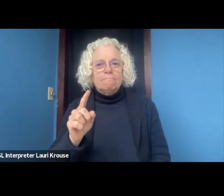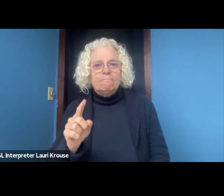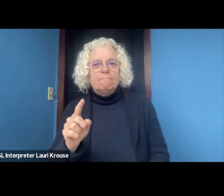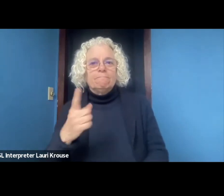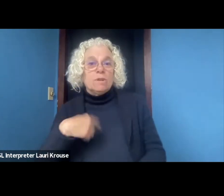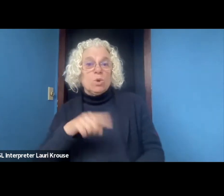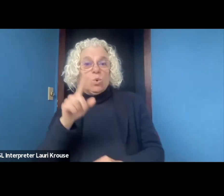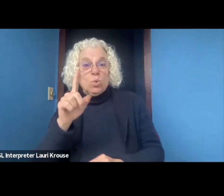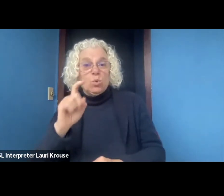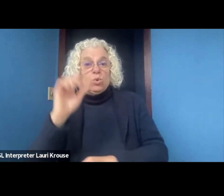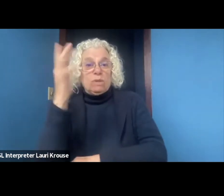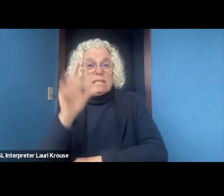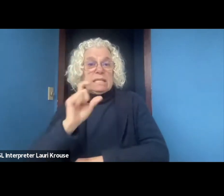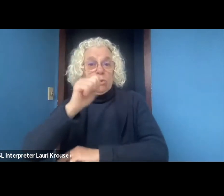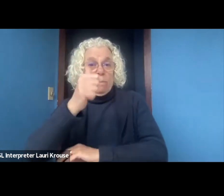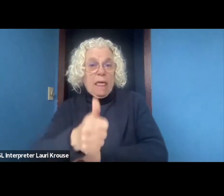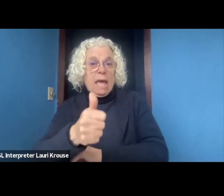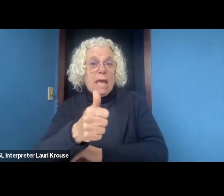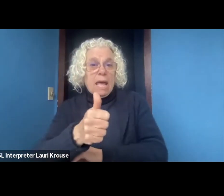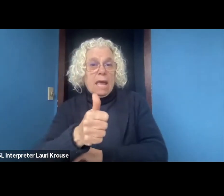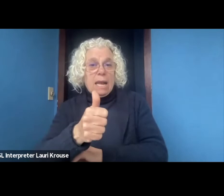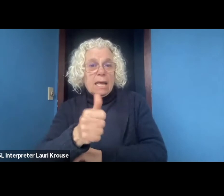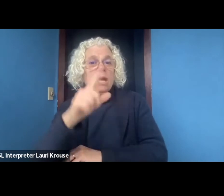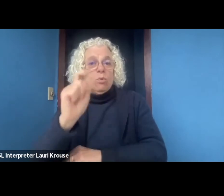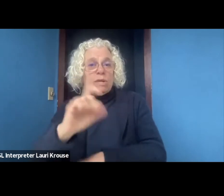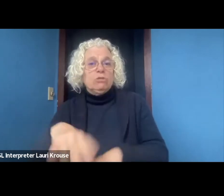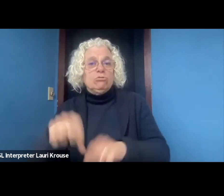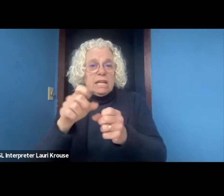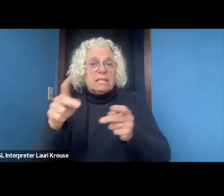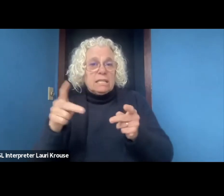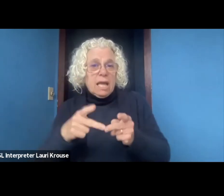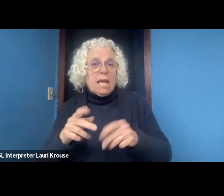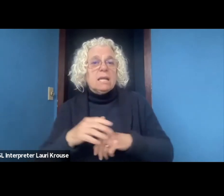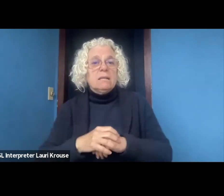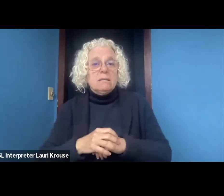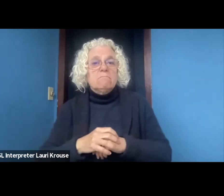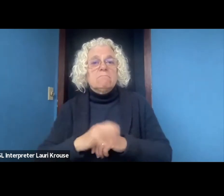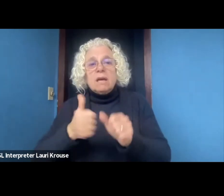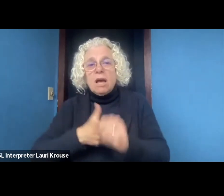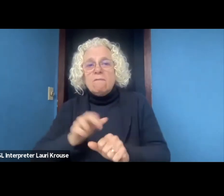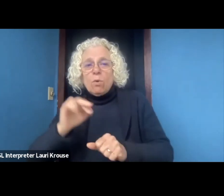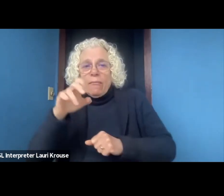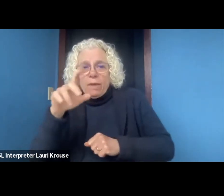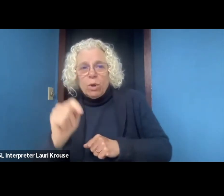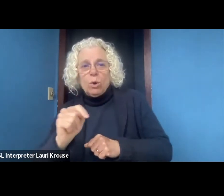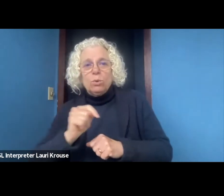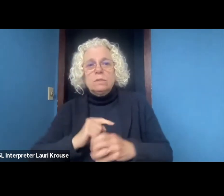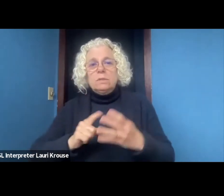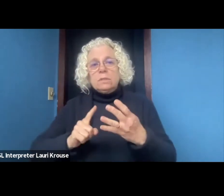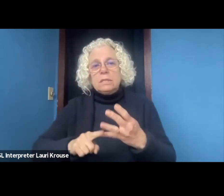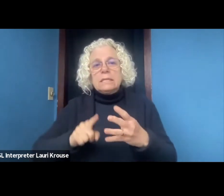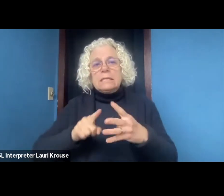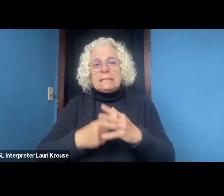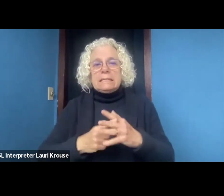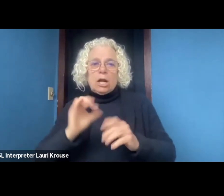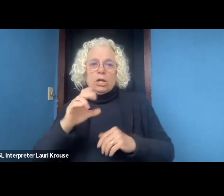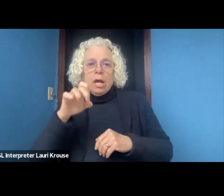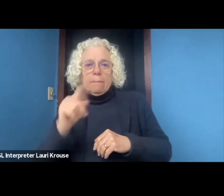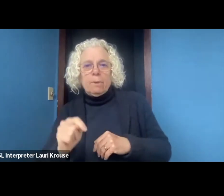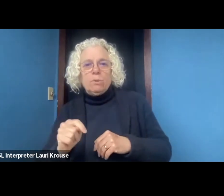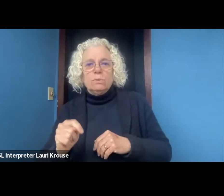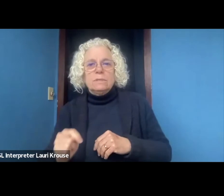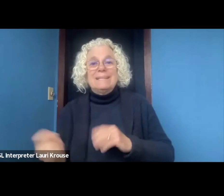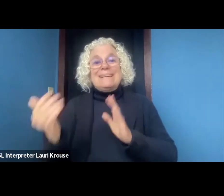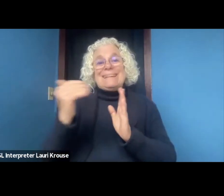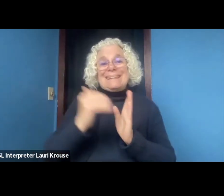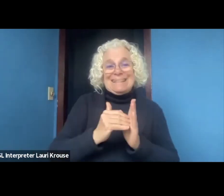We need to plant trees. We need to take a stand. Avoid the great roast. And start to compost.